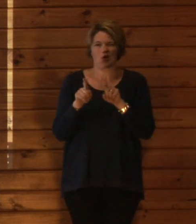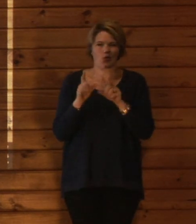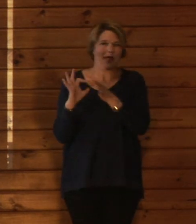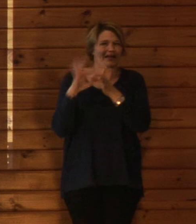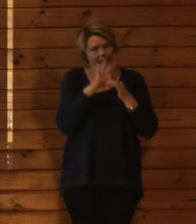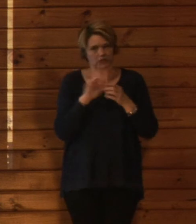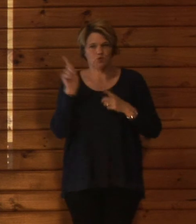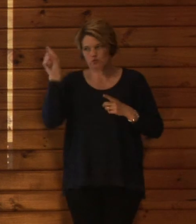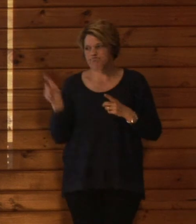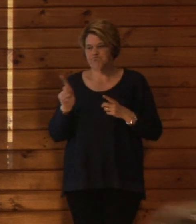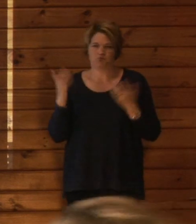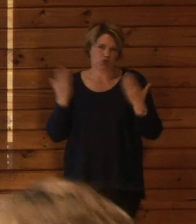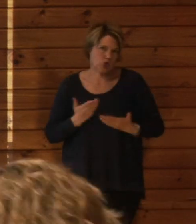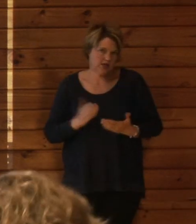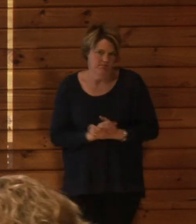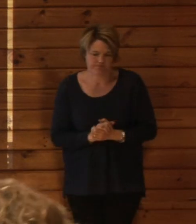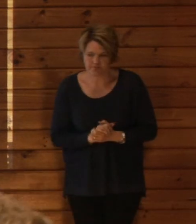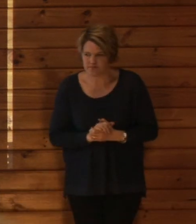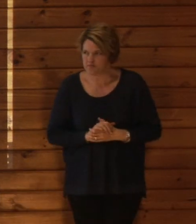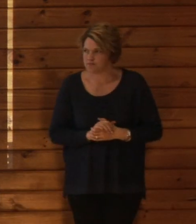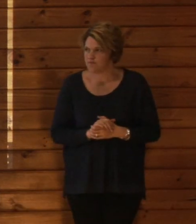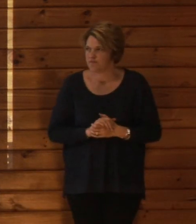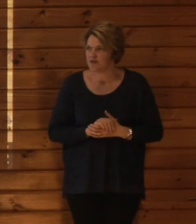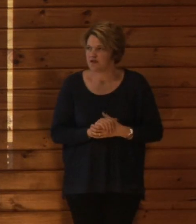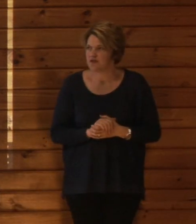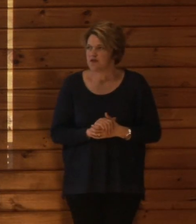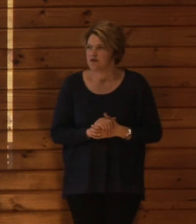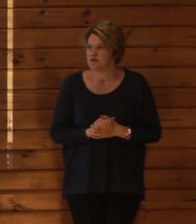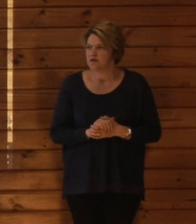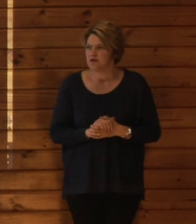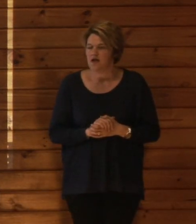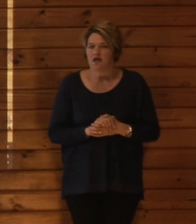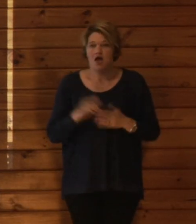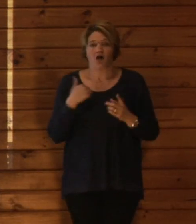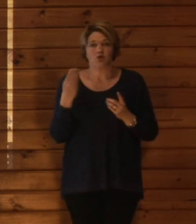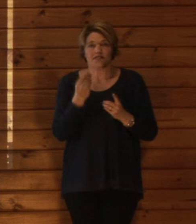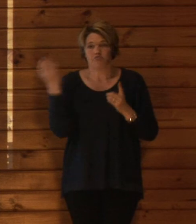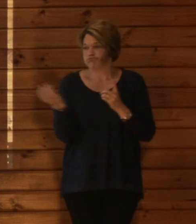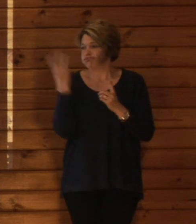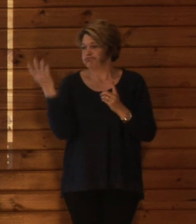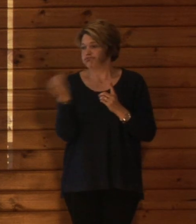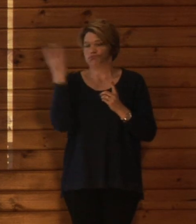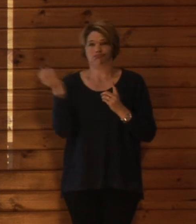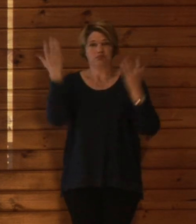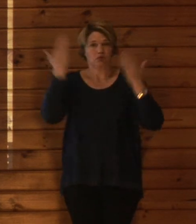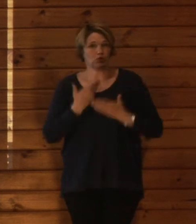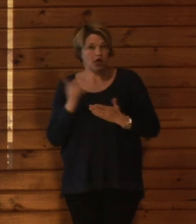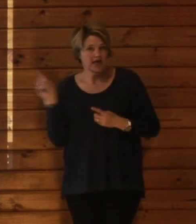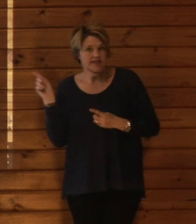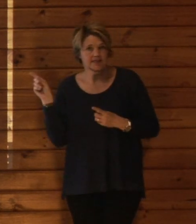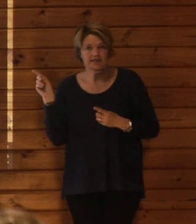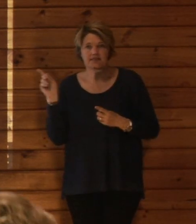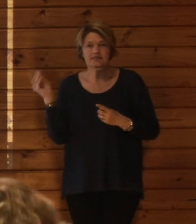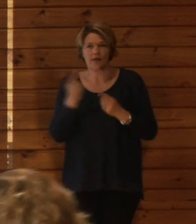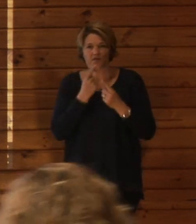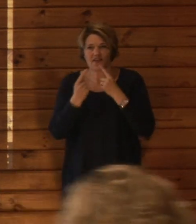So let's work through some of the material I've got here today. I've got some stuff that outlines what this increased liquefaction